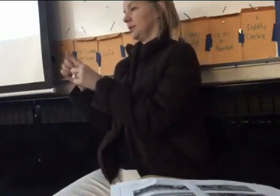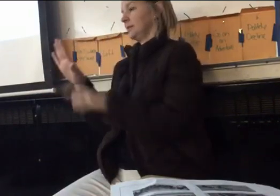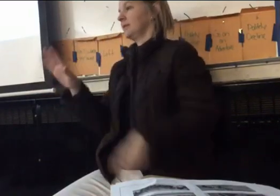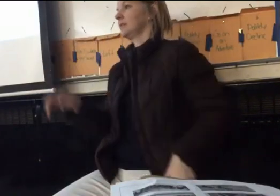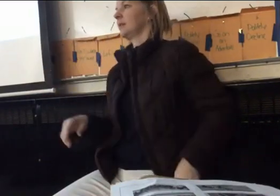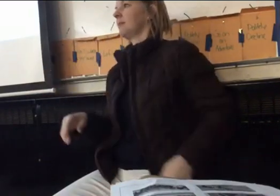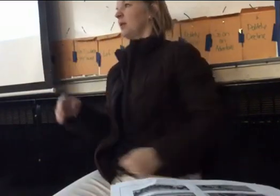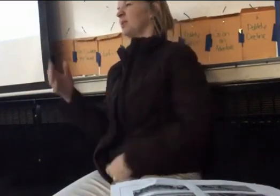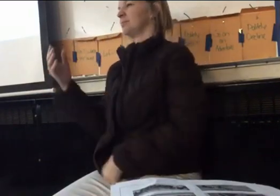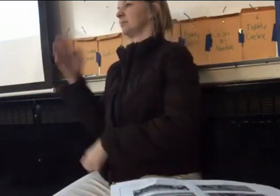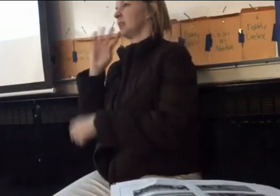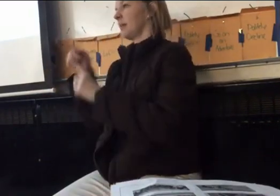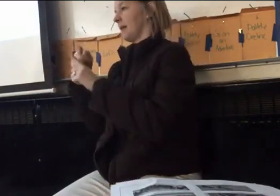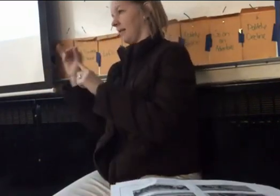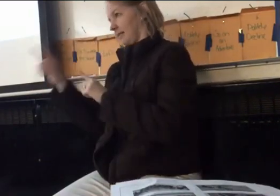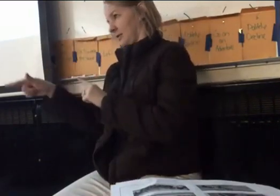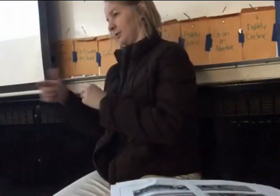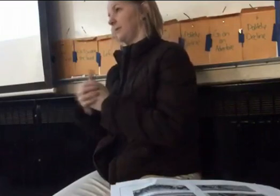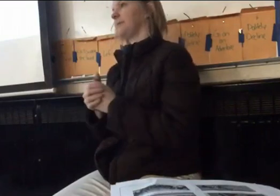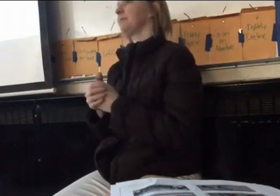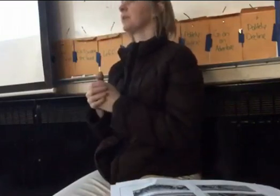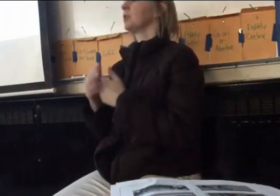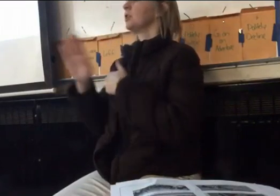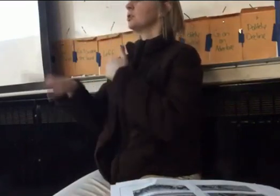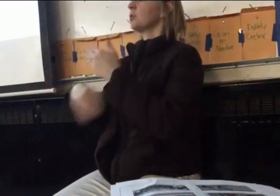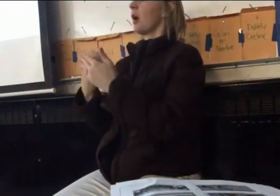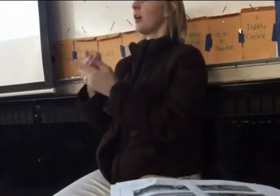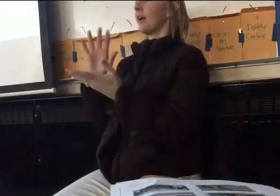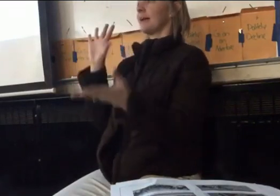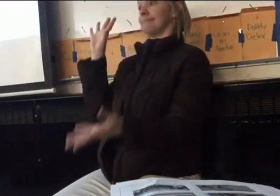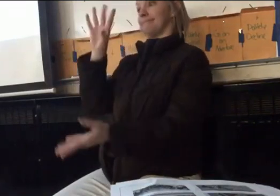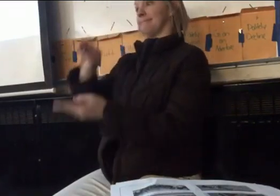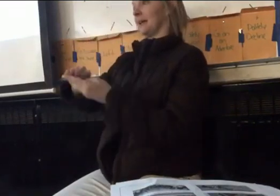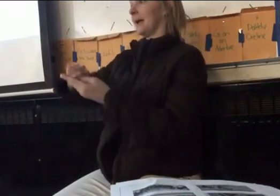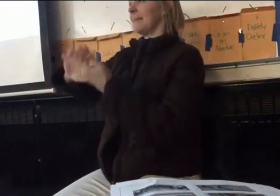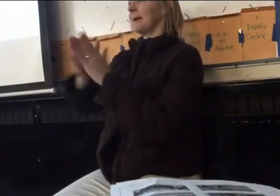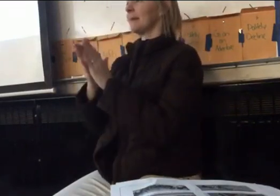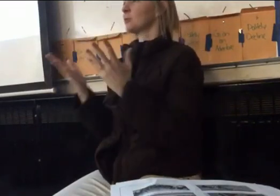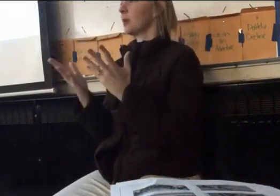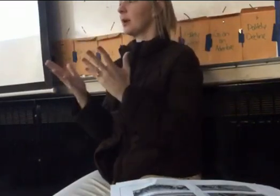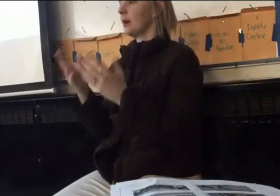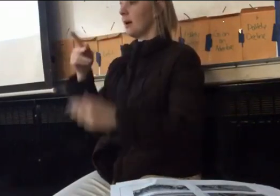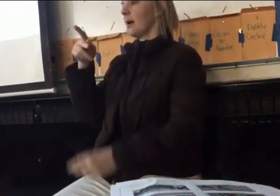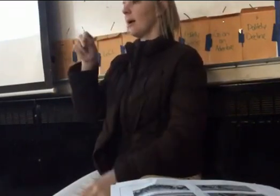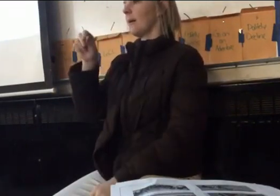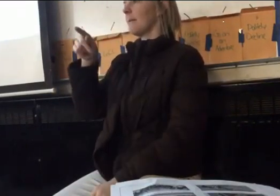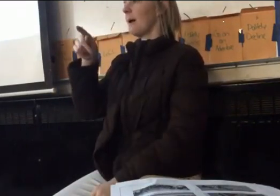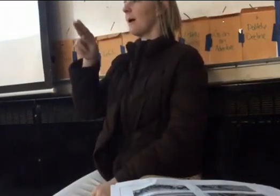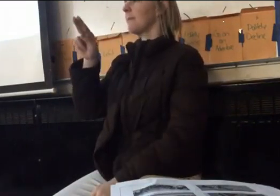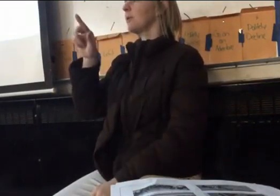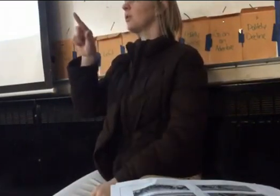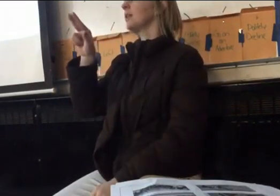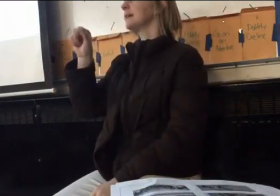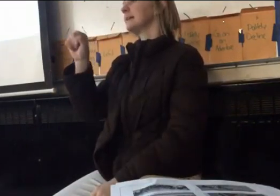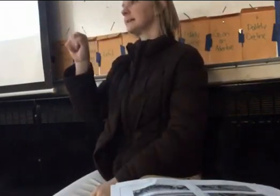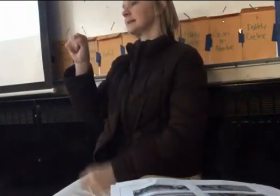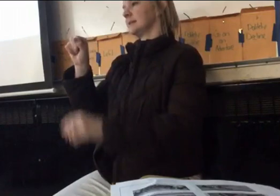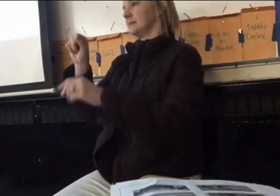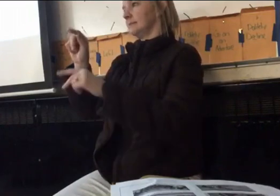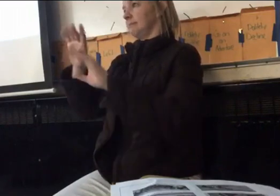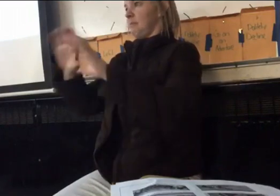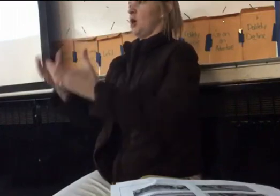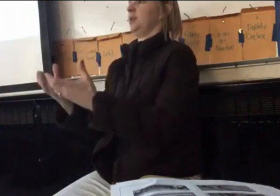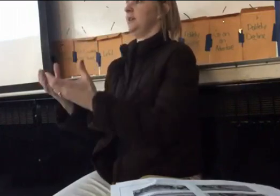Now, all of this transforms into what is known as the Populist Party, which is a double star. It is